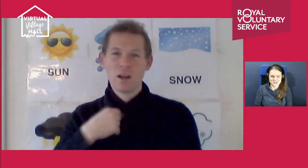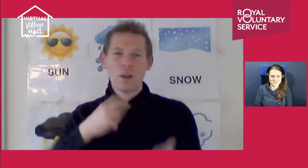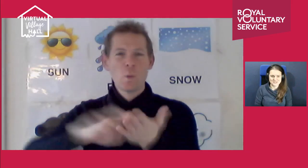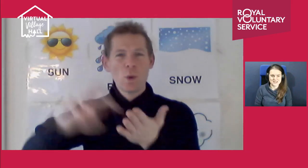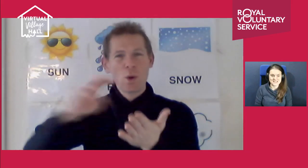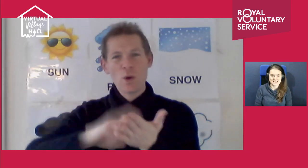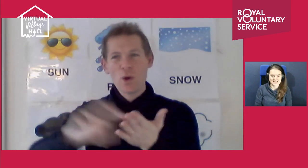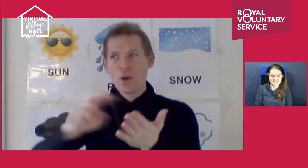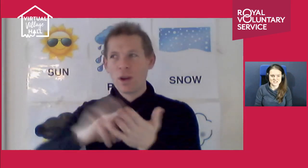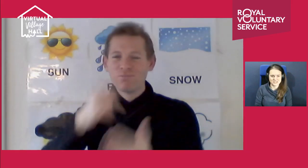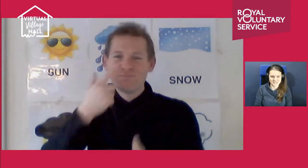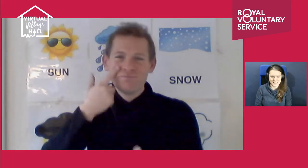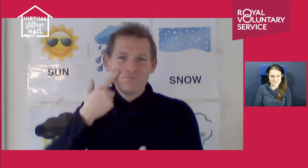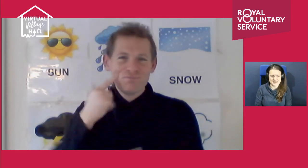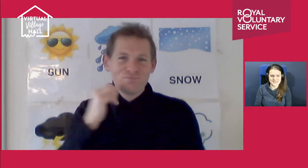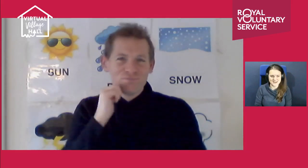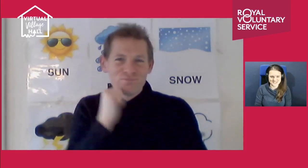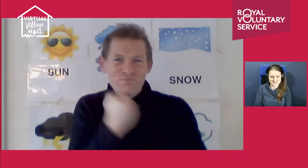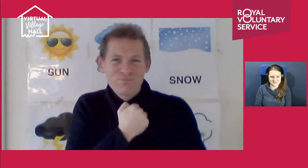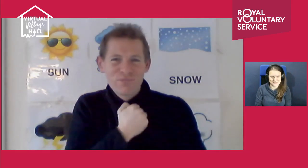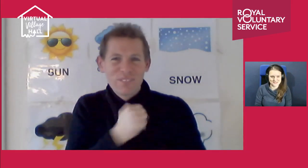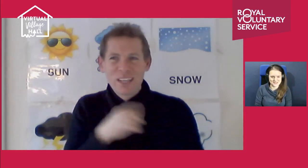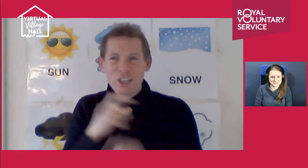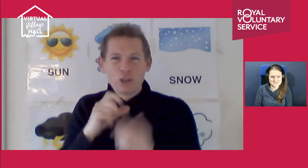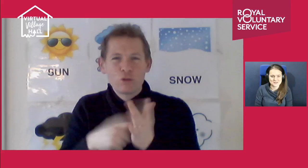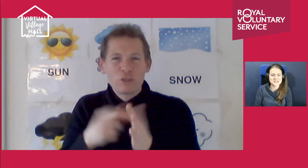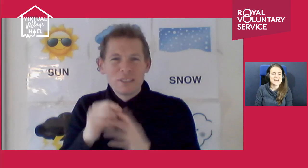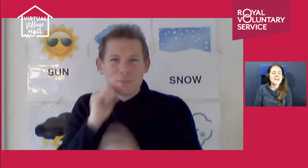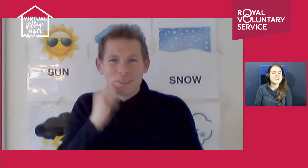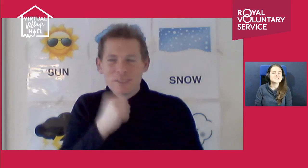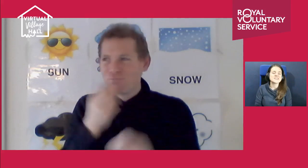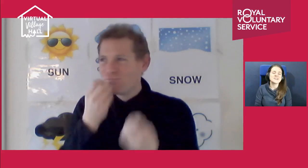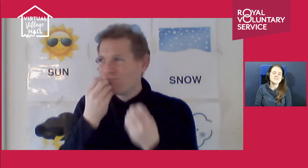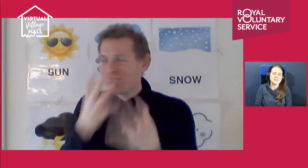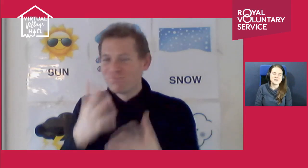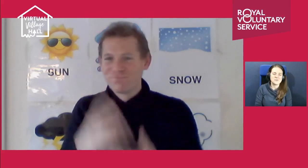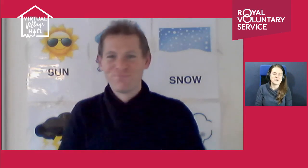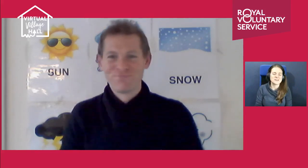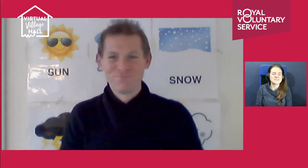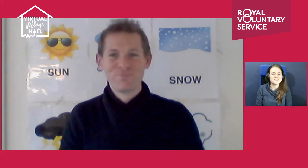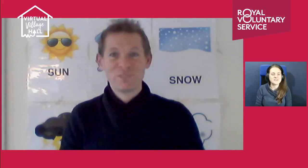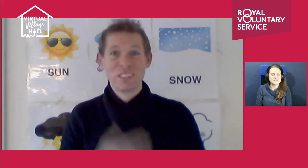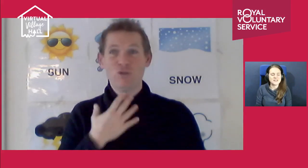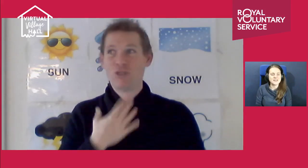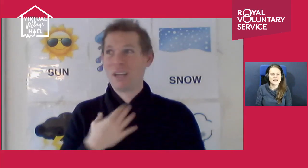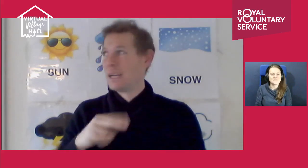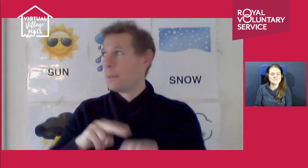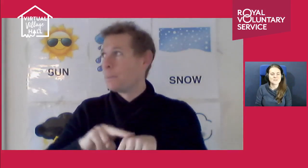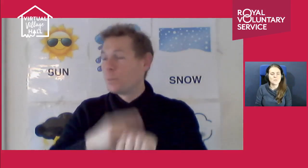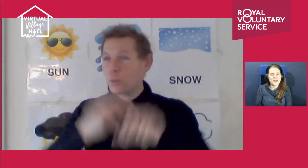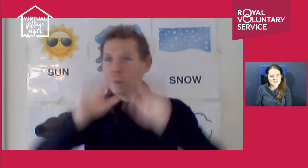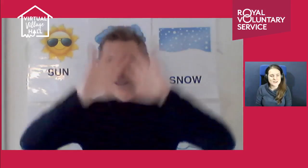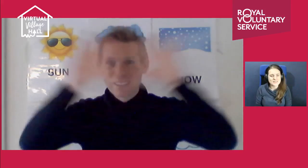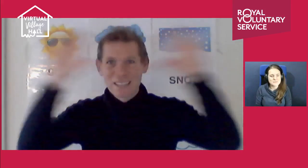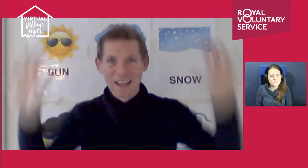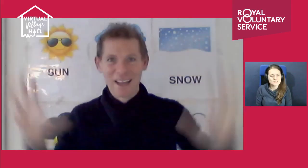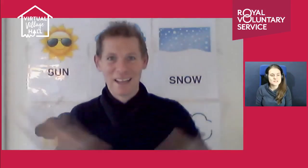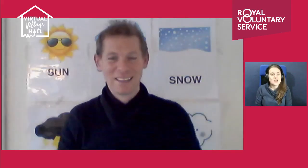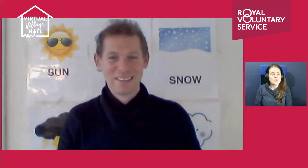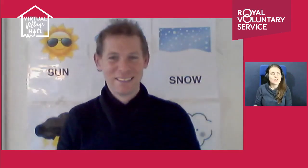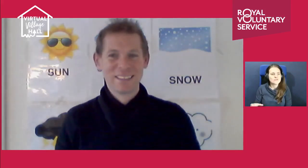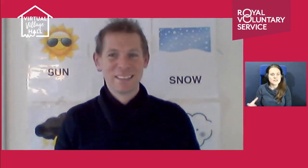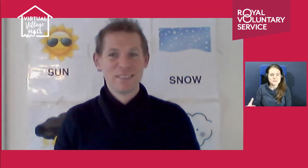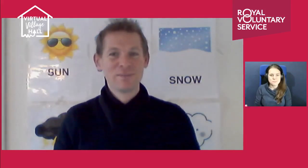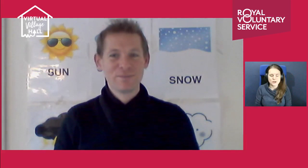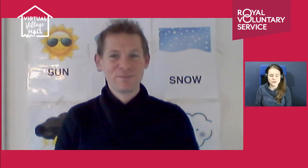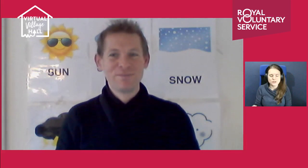was grateful to actually get to school and get them in there safe and sound. But it was a lovely walk, and it's lovely weather at the moment.